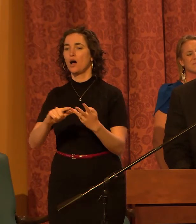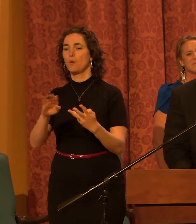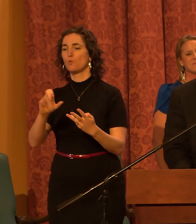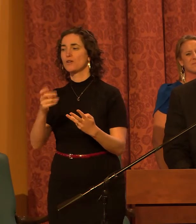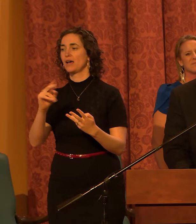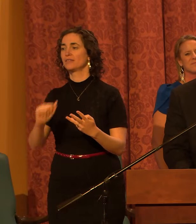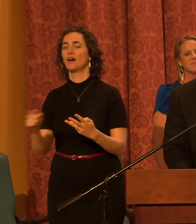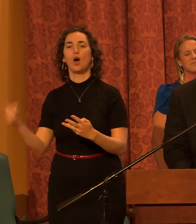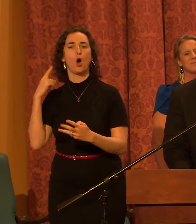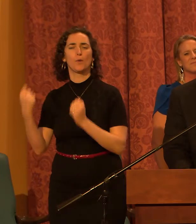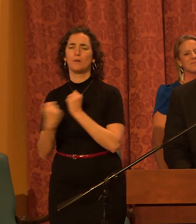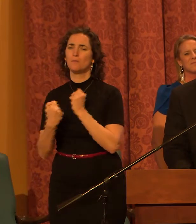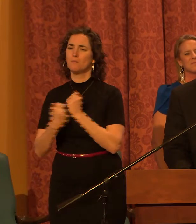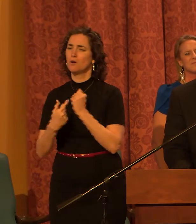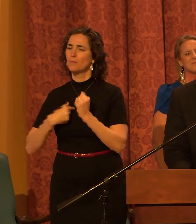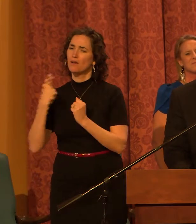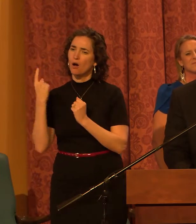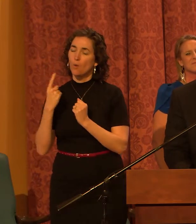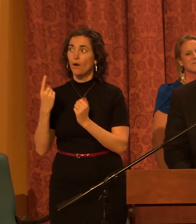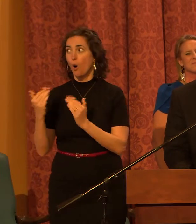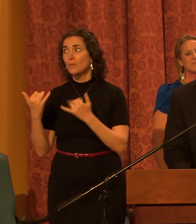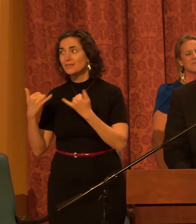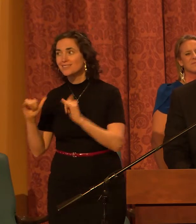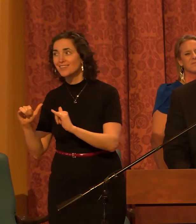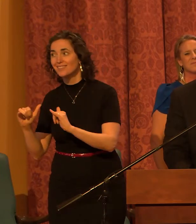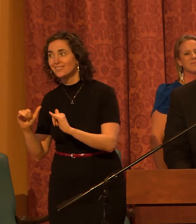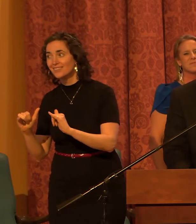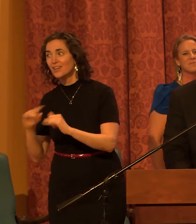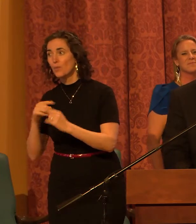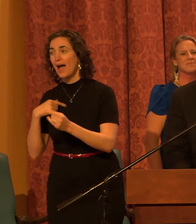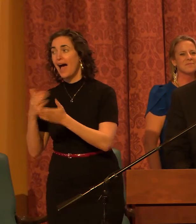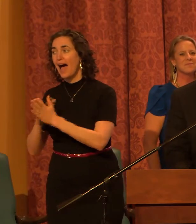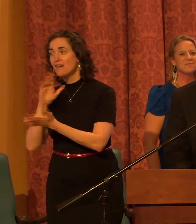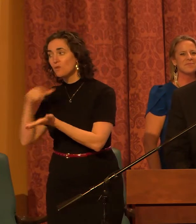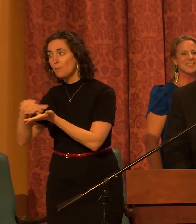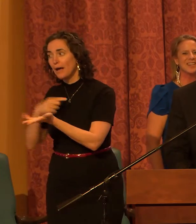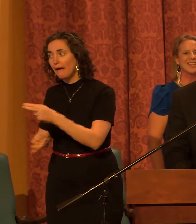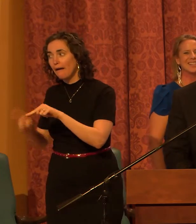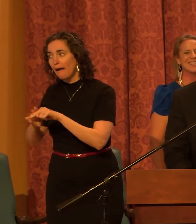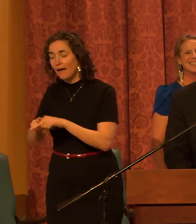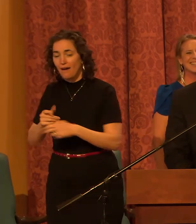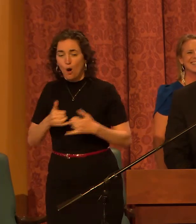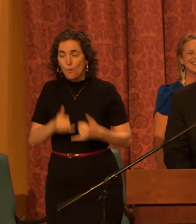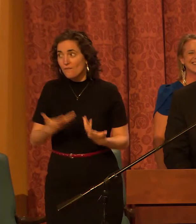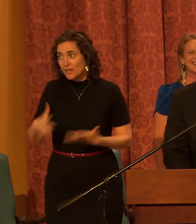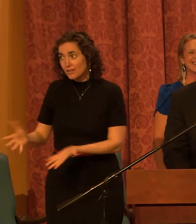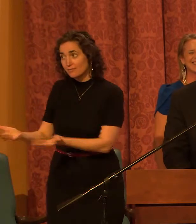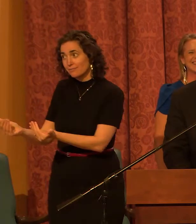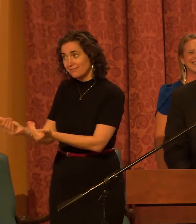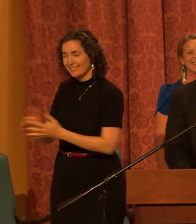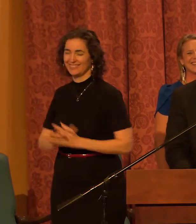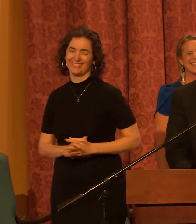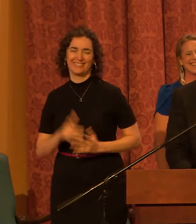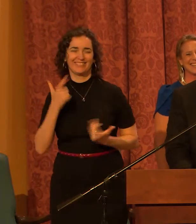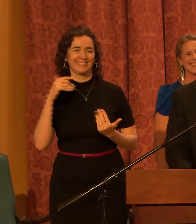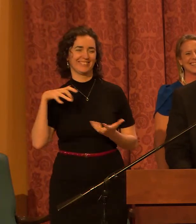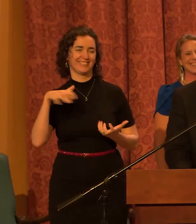always being in my corner. Hopefully they're still in my corner when I ask for a raise after this award.